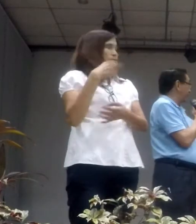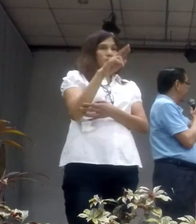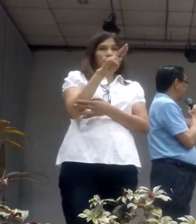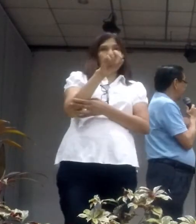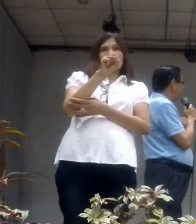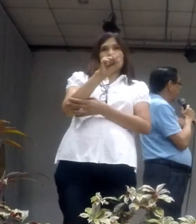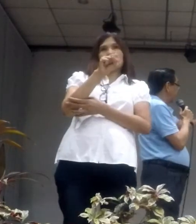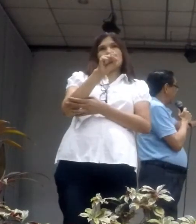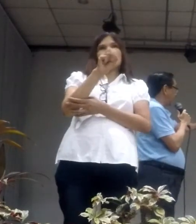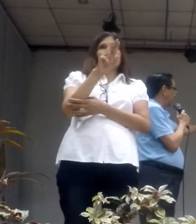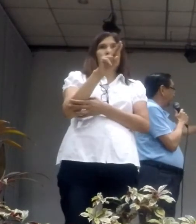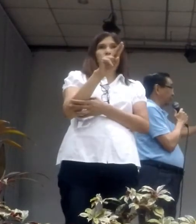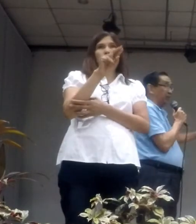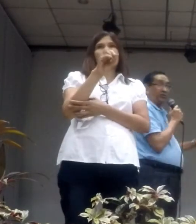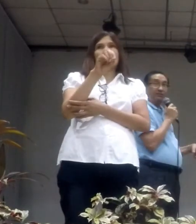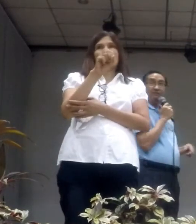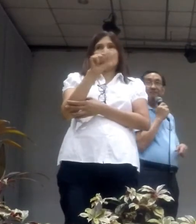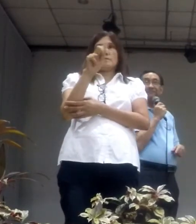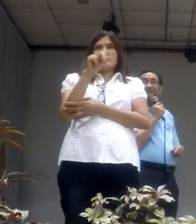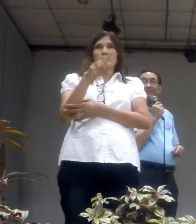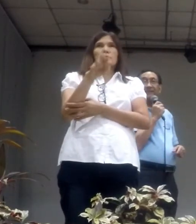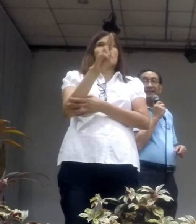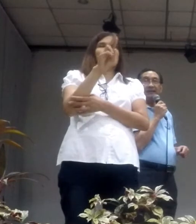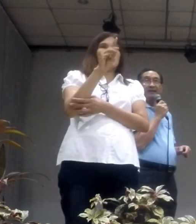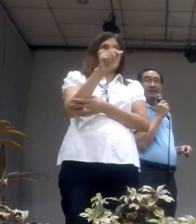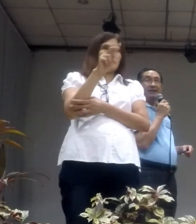Director Mamon Jong,